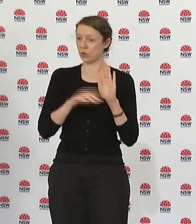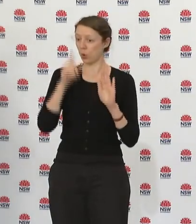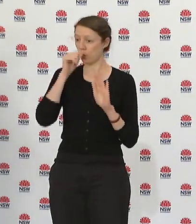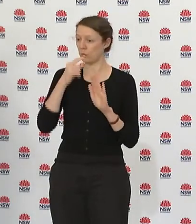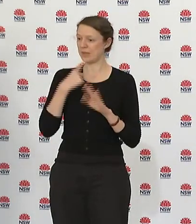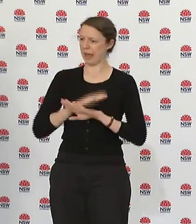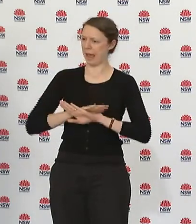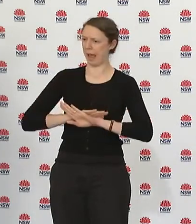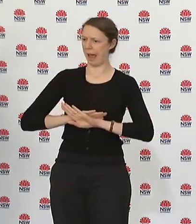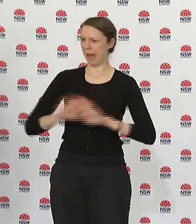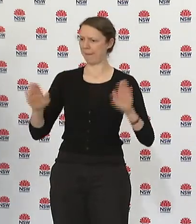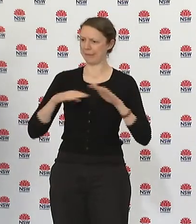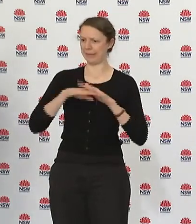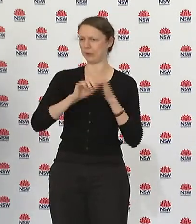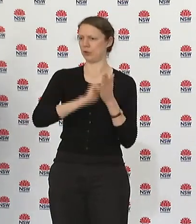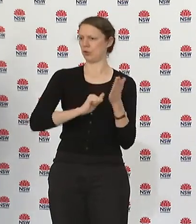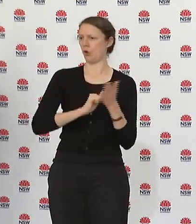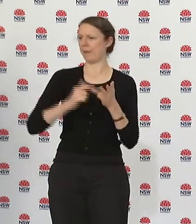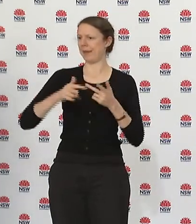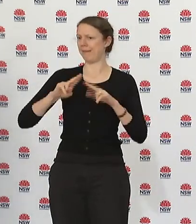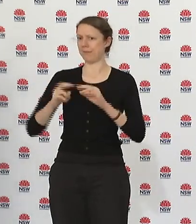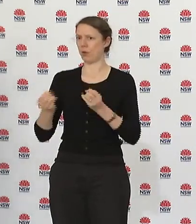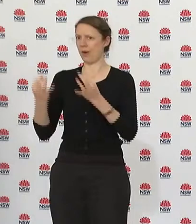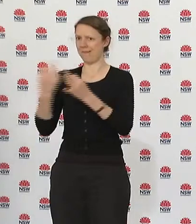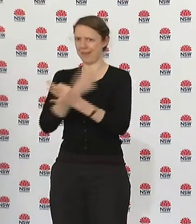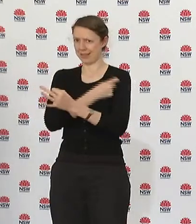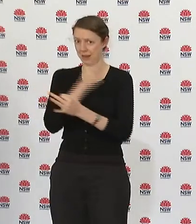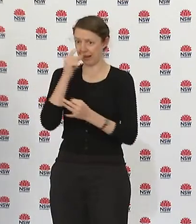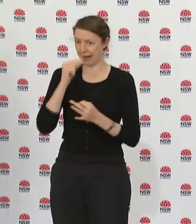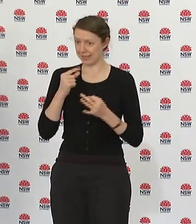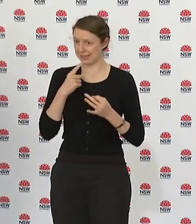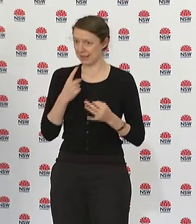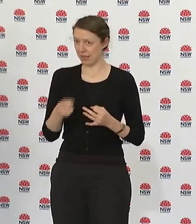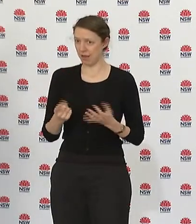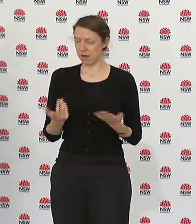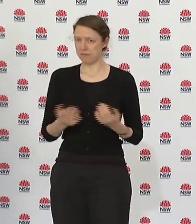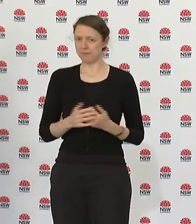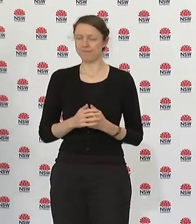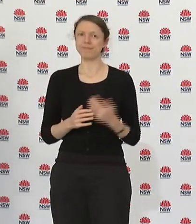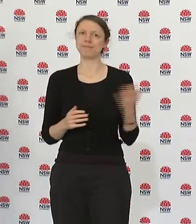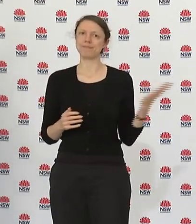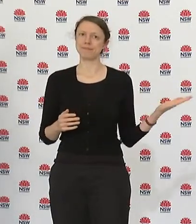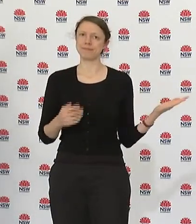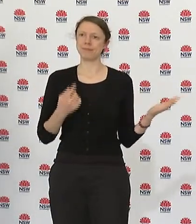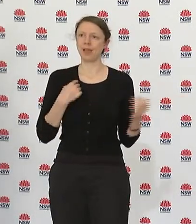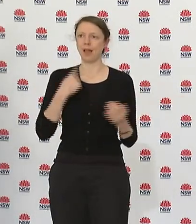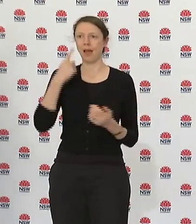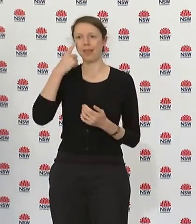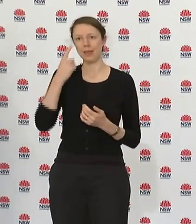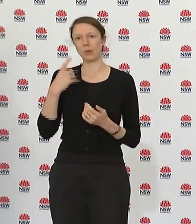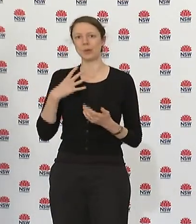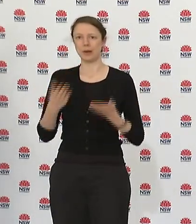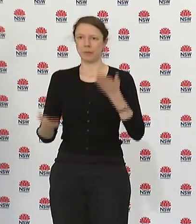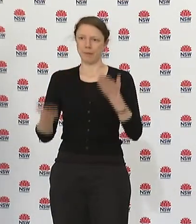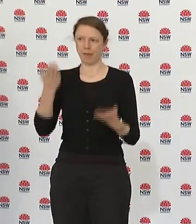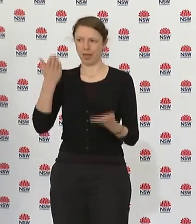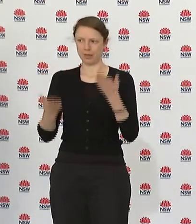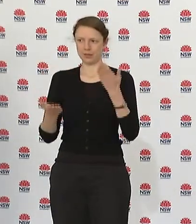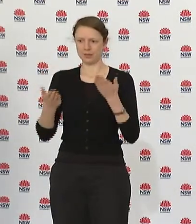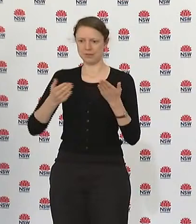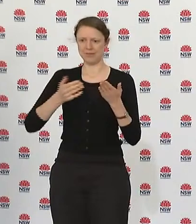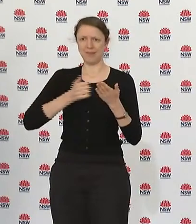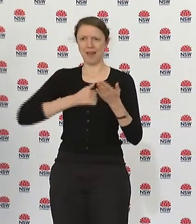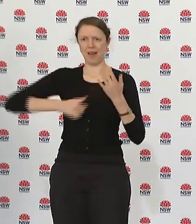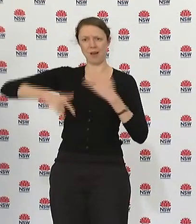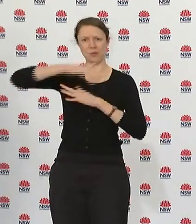know, I think it's always a balance in a kind and democratic society as